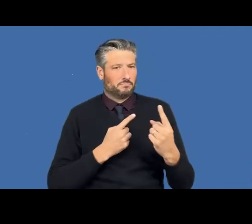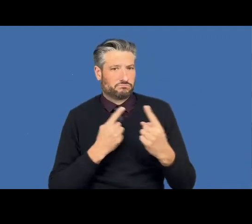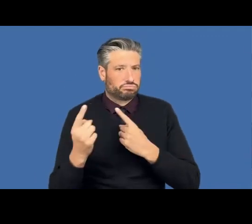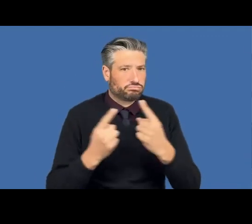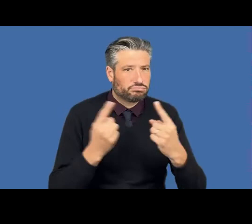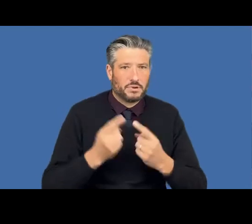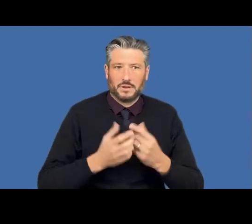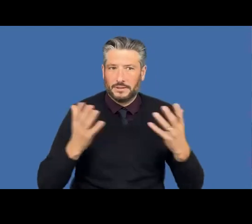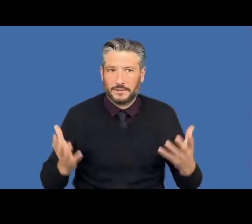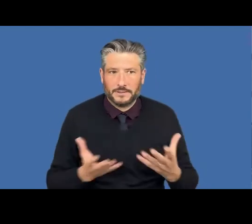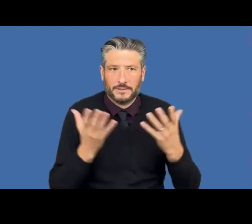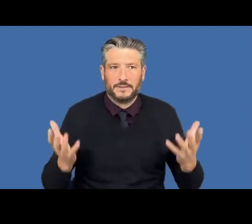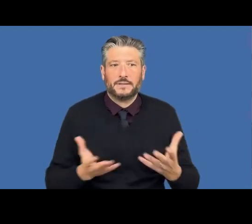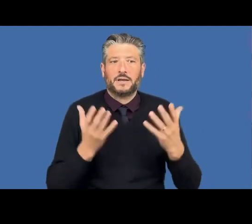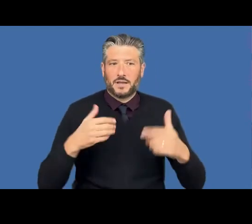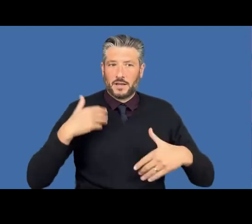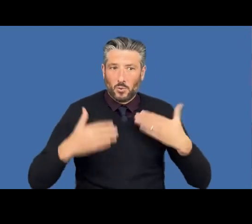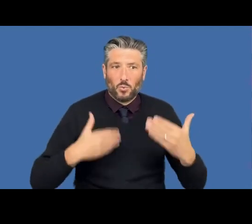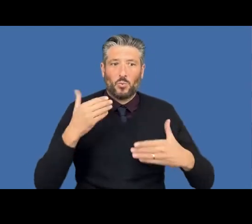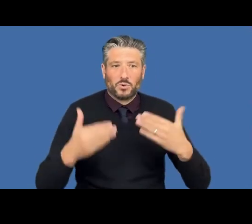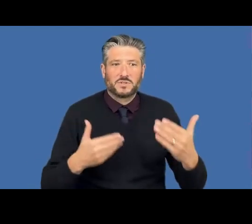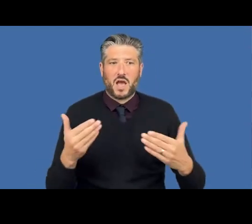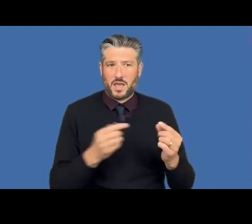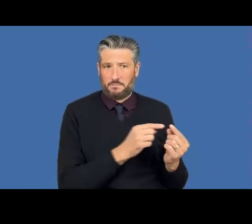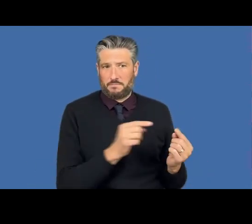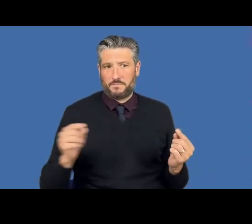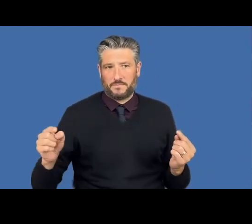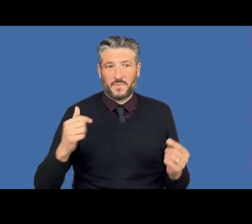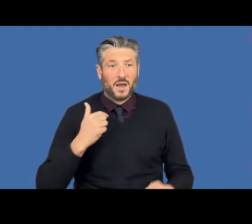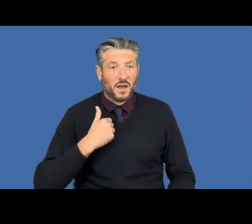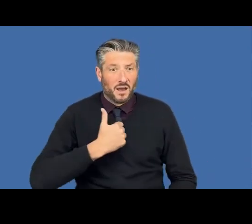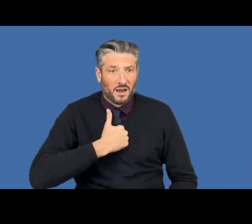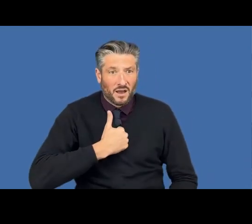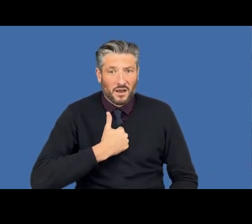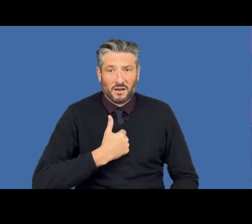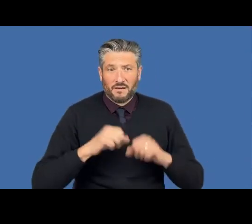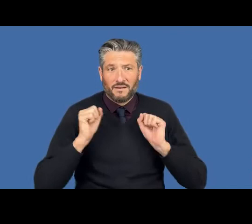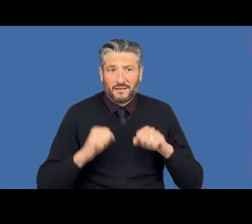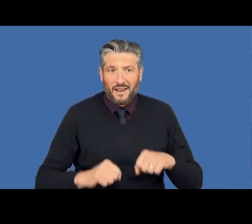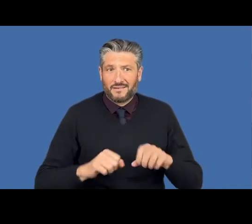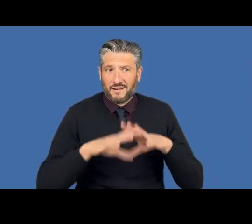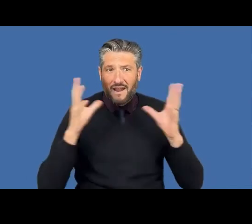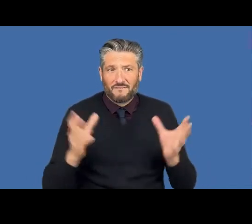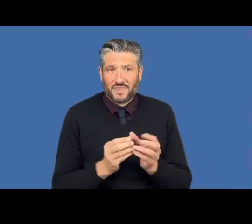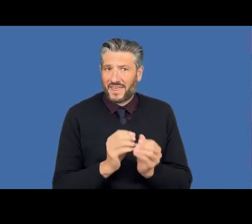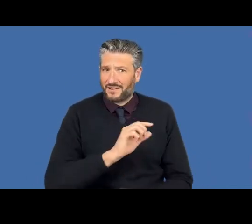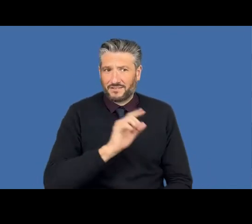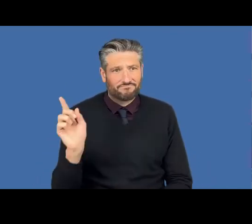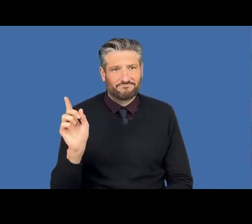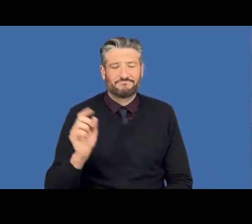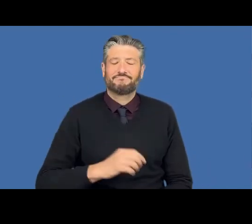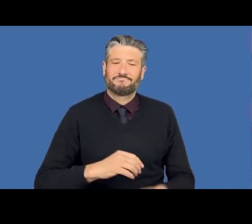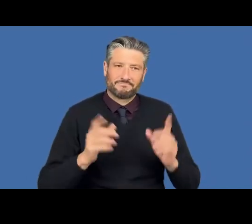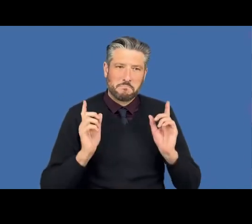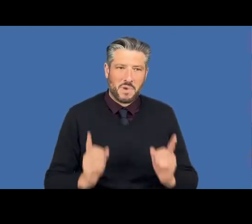you can't be everywhere all the time as an individual, as a person responsible. You have to sort of build that groundswell